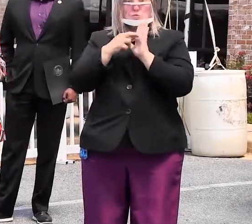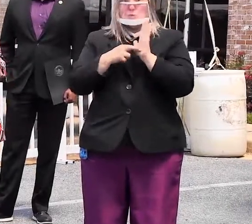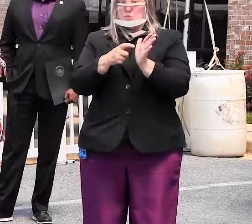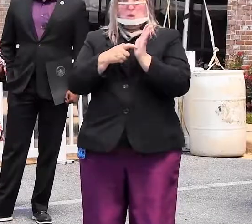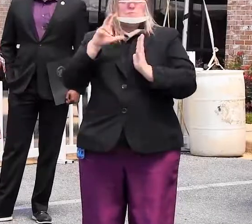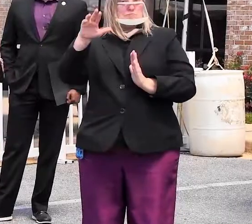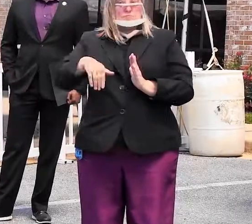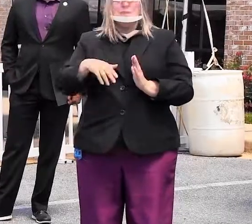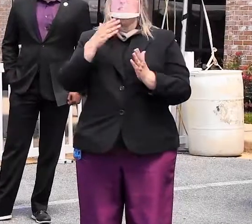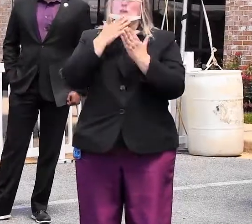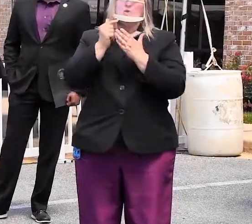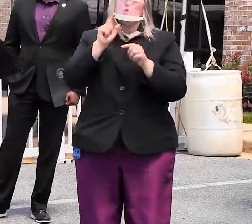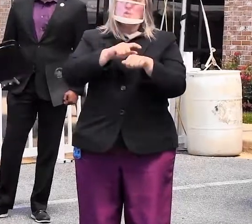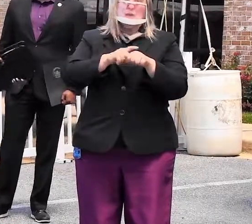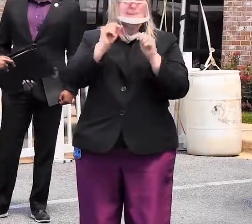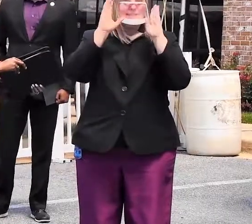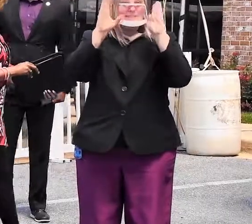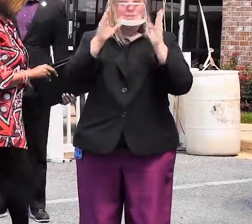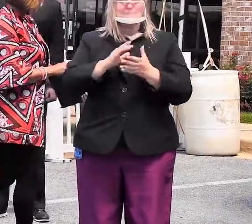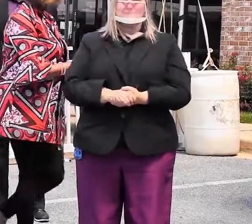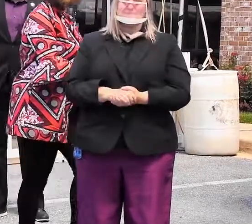time and attention.